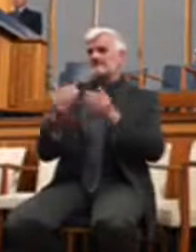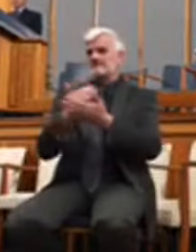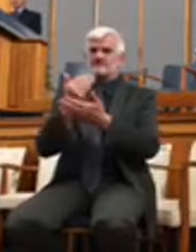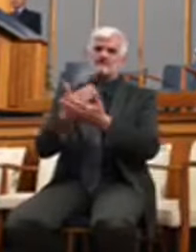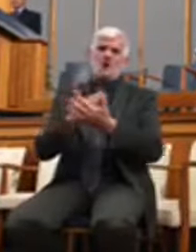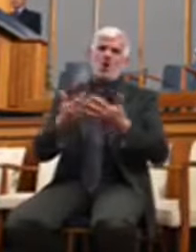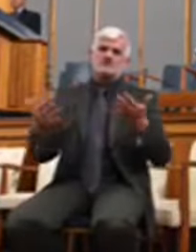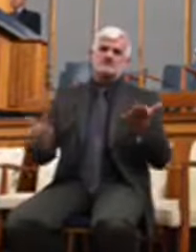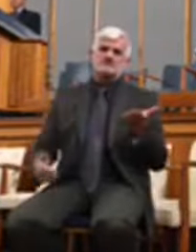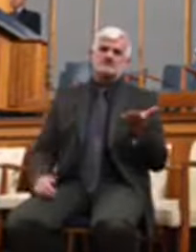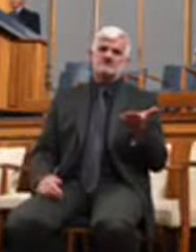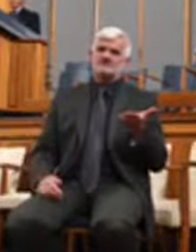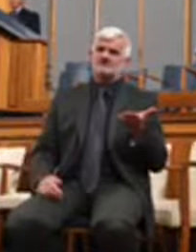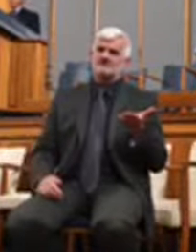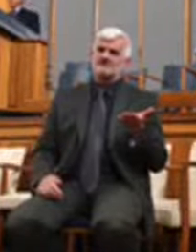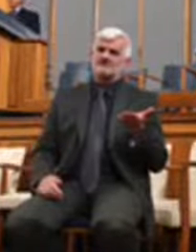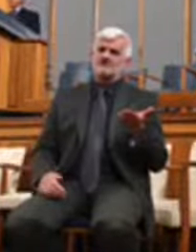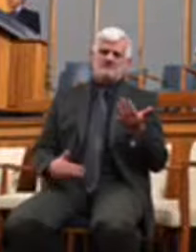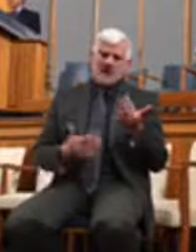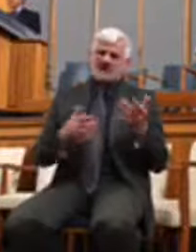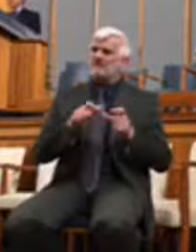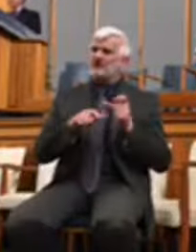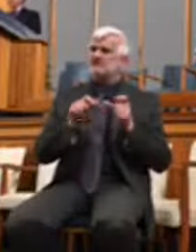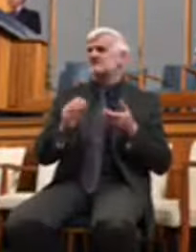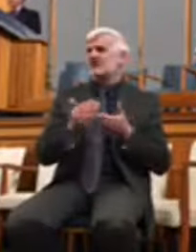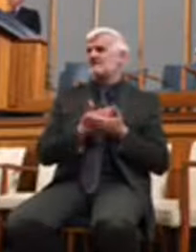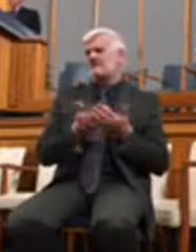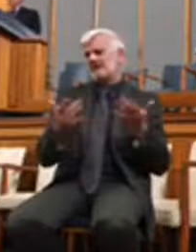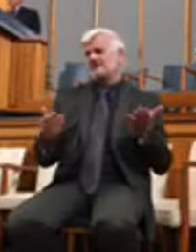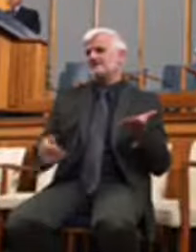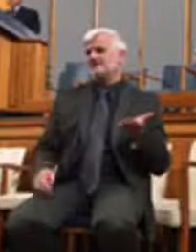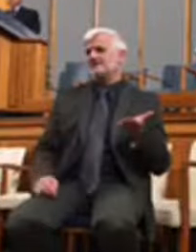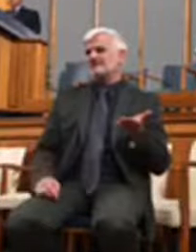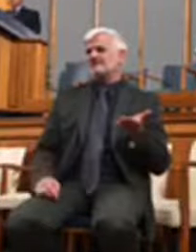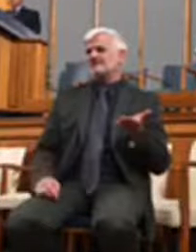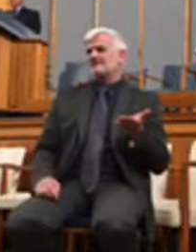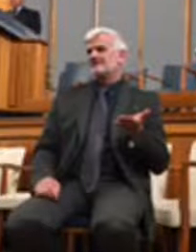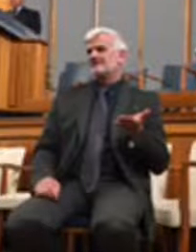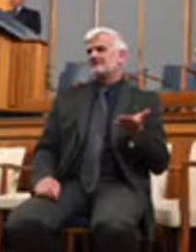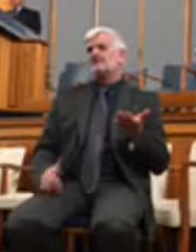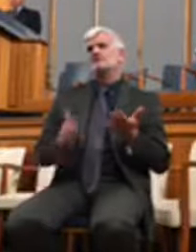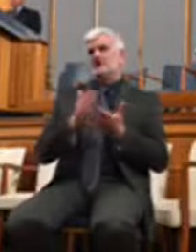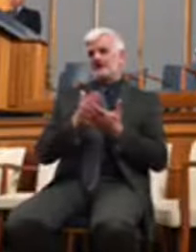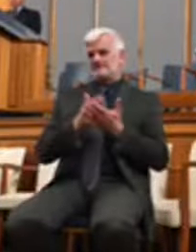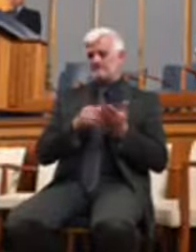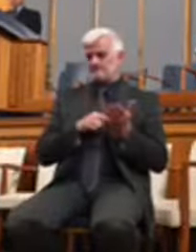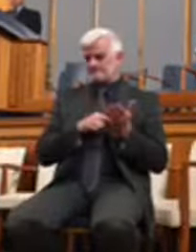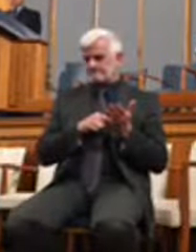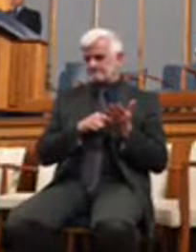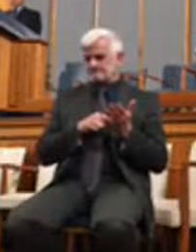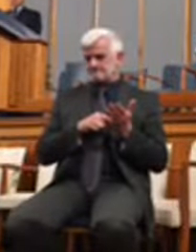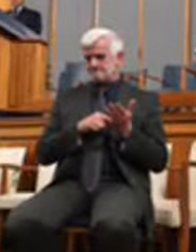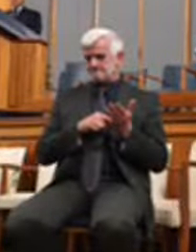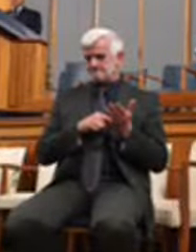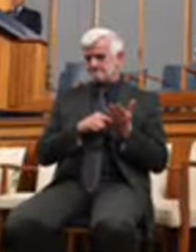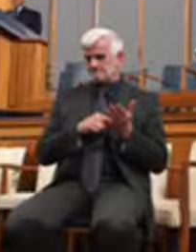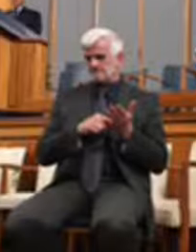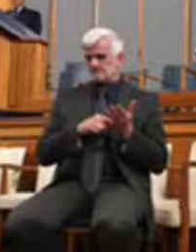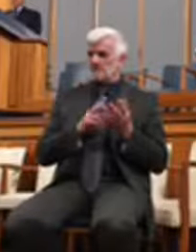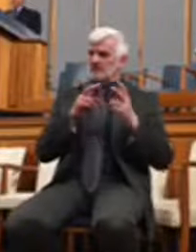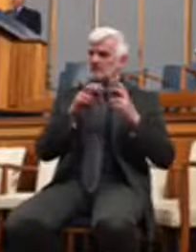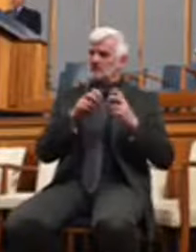many conversions, endless conversions. And actually, the first sermon which was preached in the book of